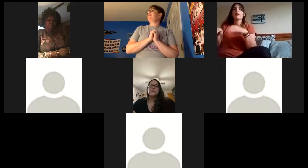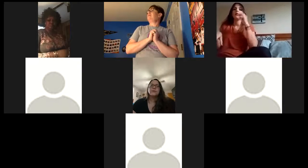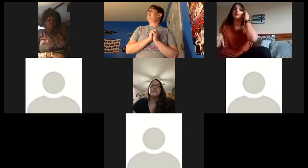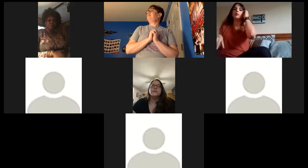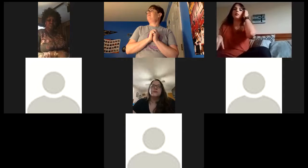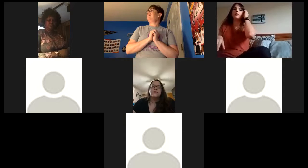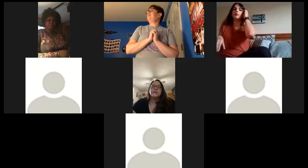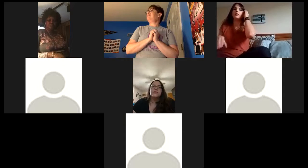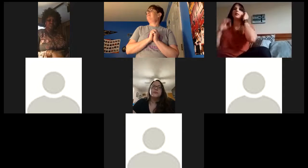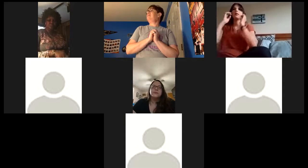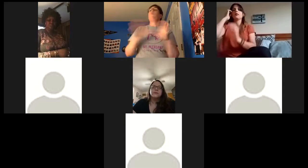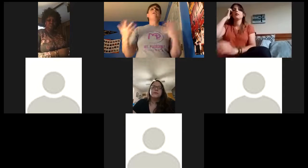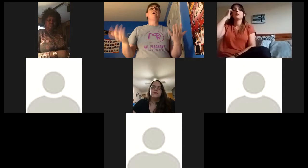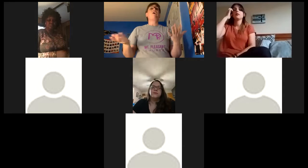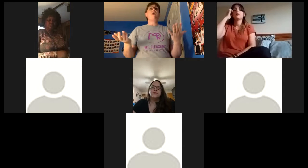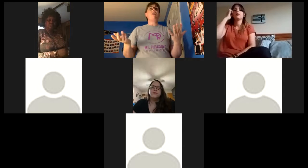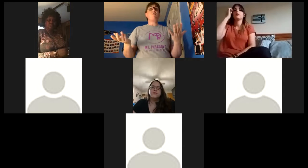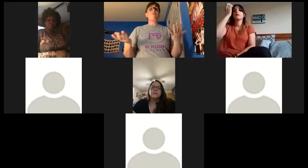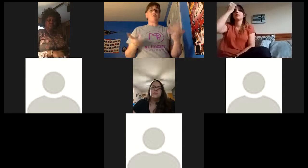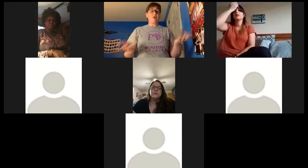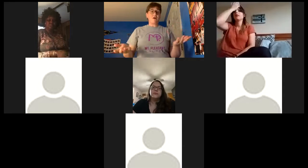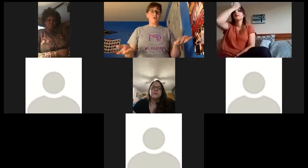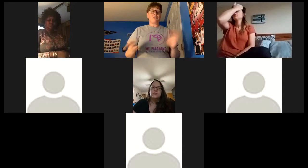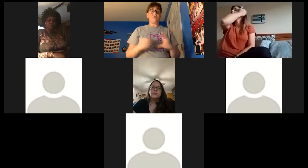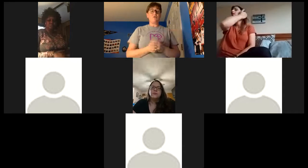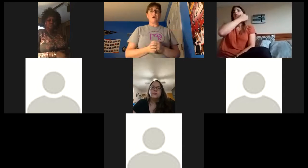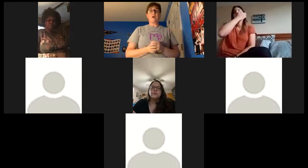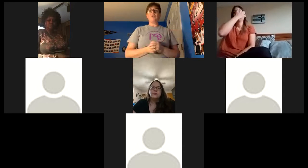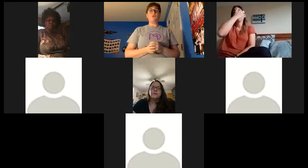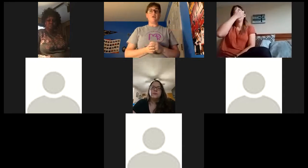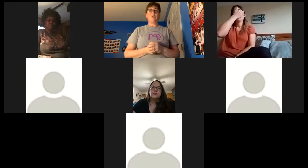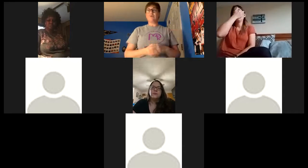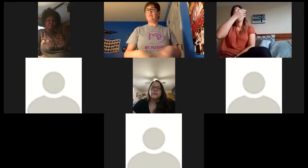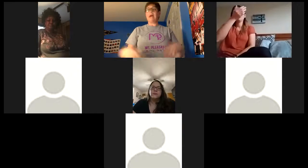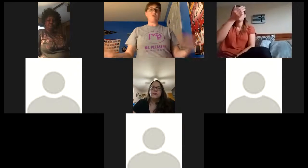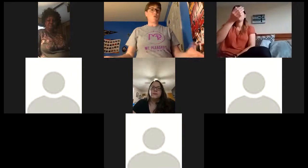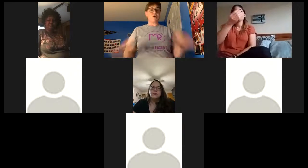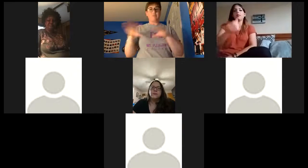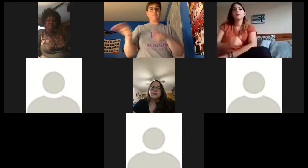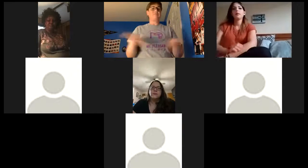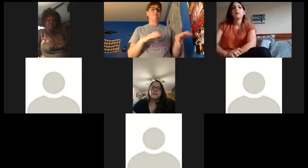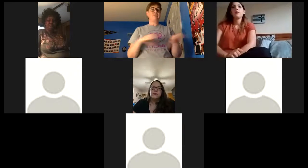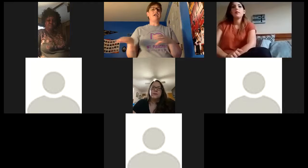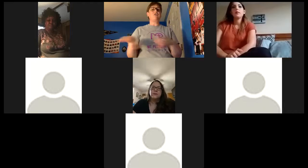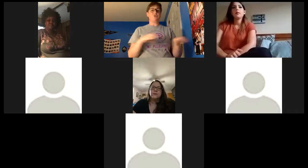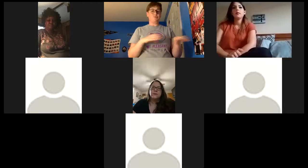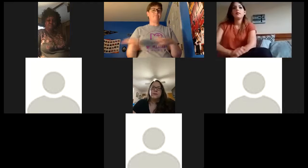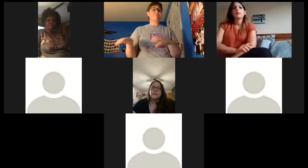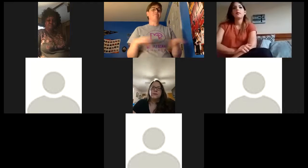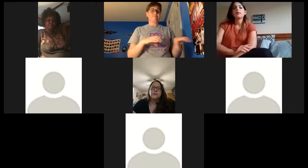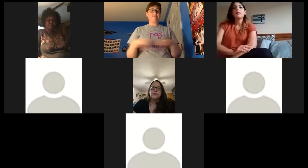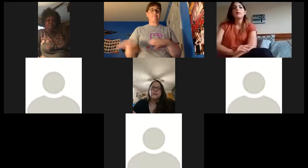goodness, we're going to go help grandma to do her housework. So you got